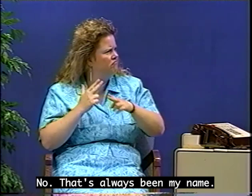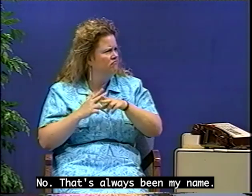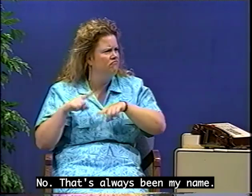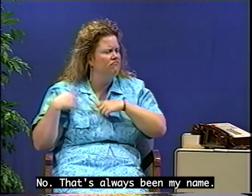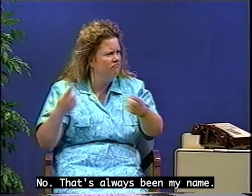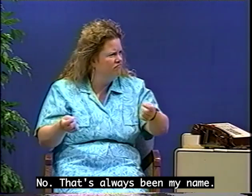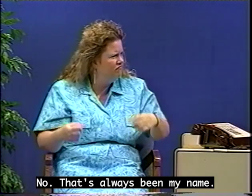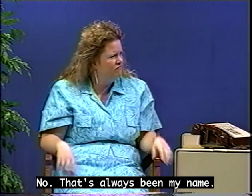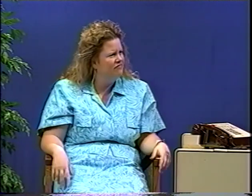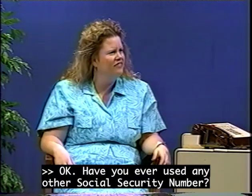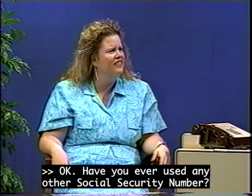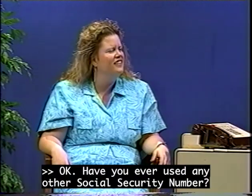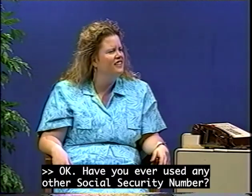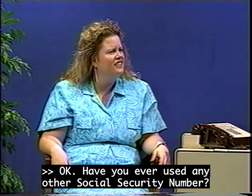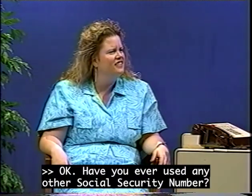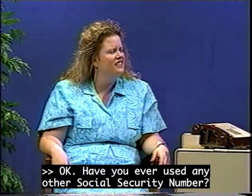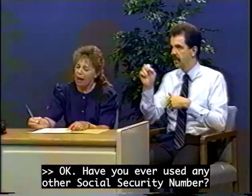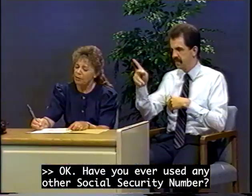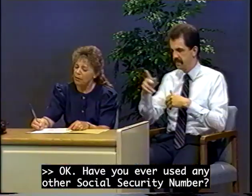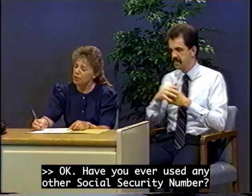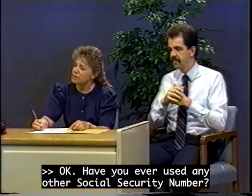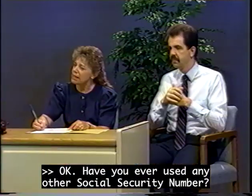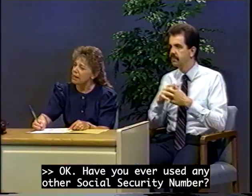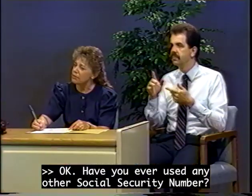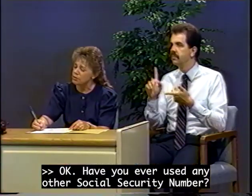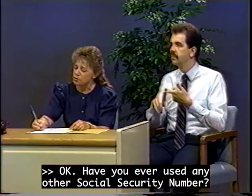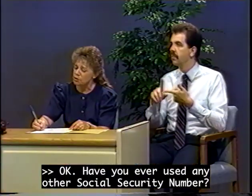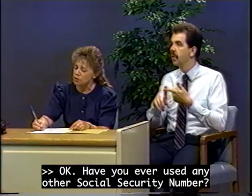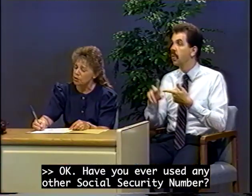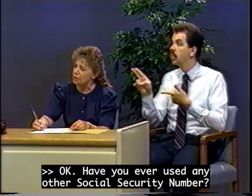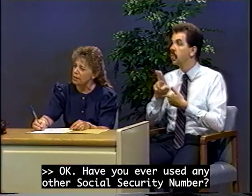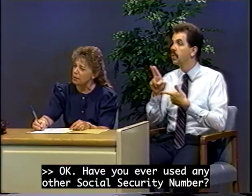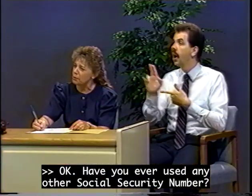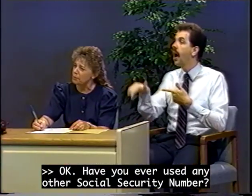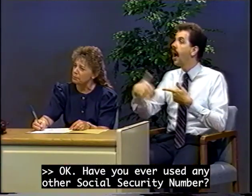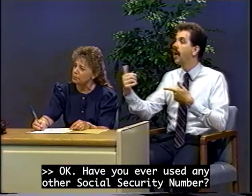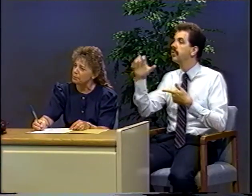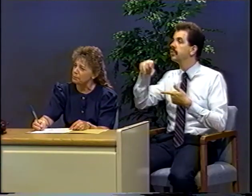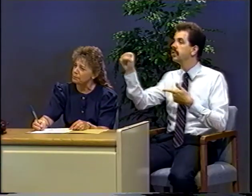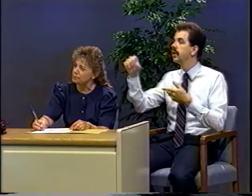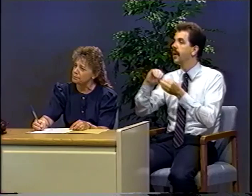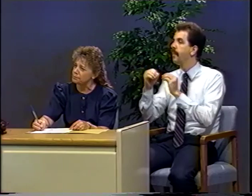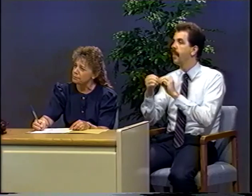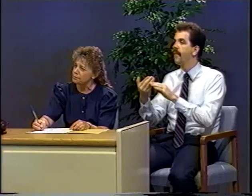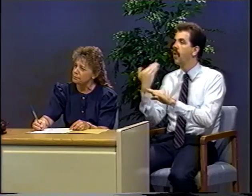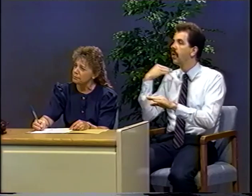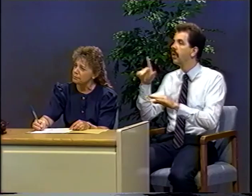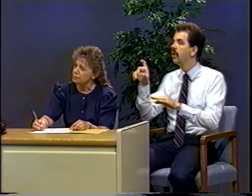No, that's always been my name. Okay. Have you ever used any other Social Security number?